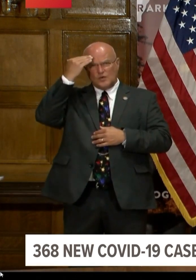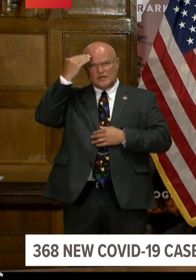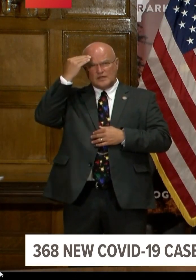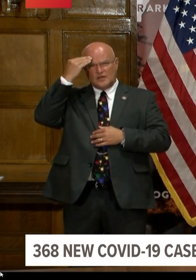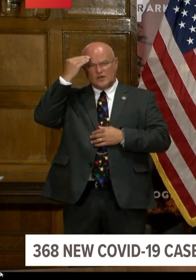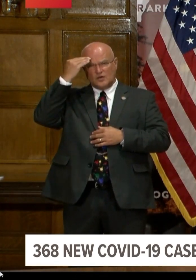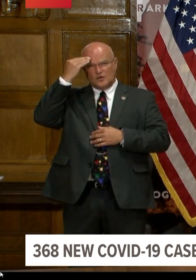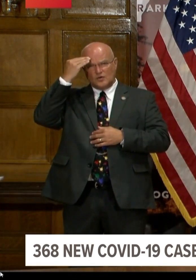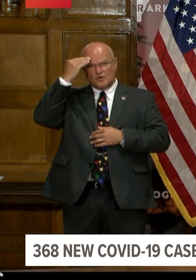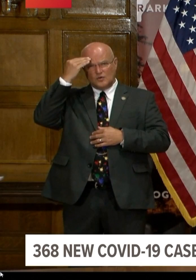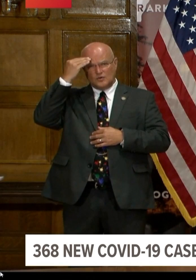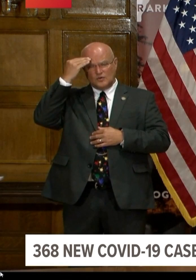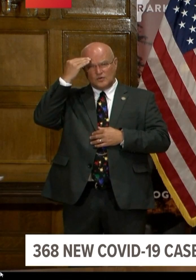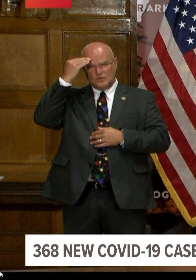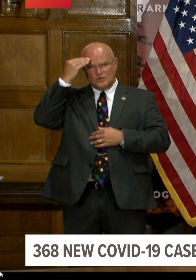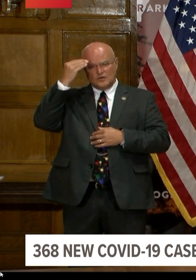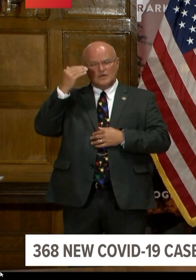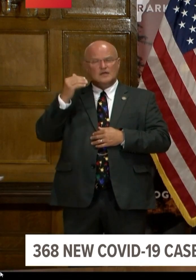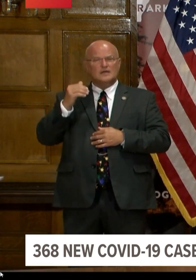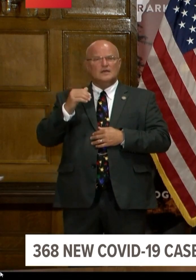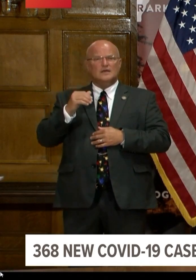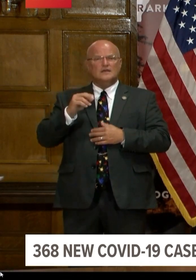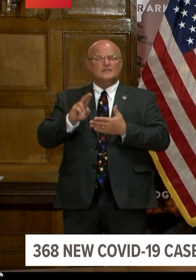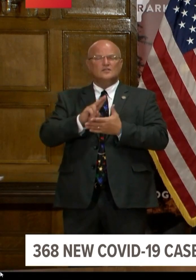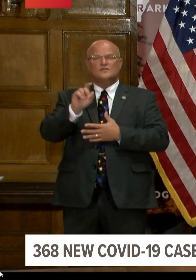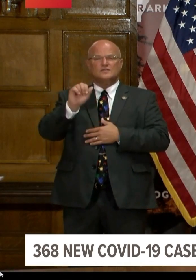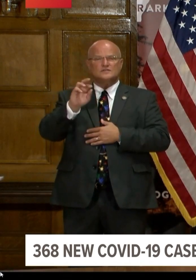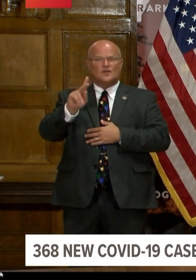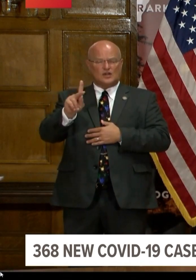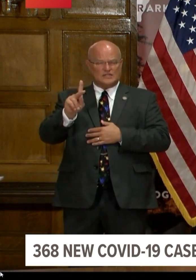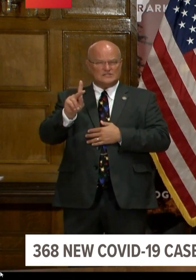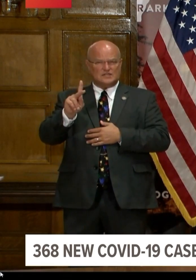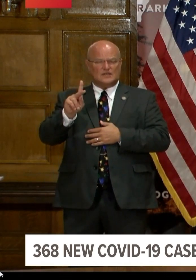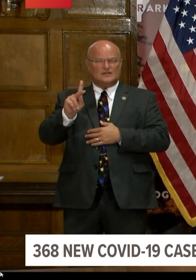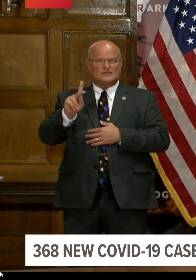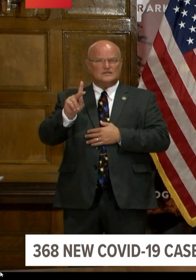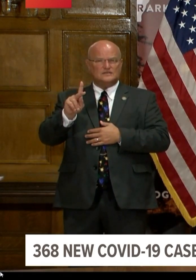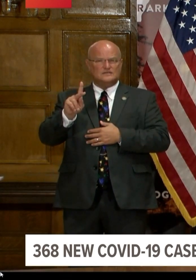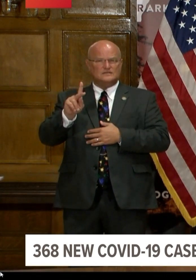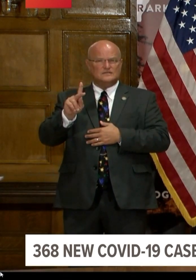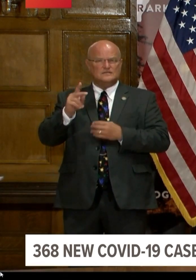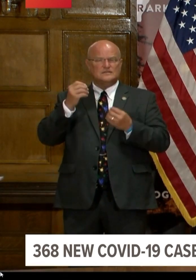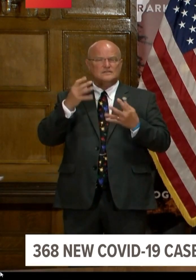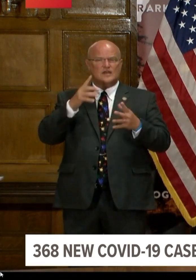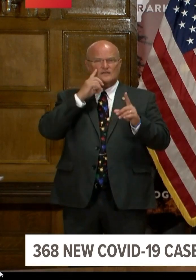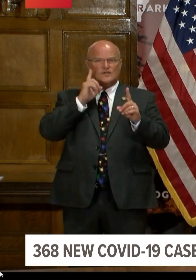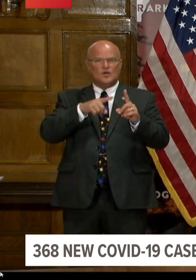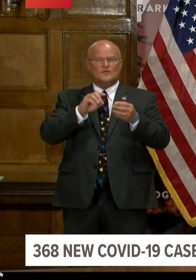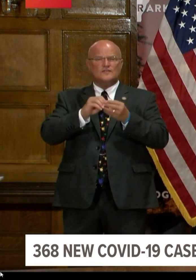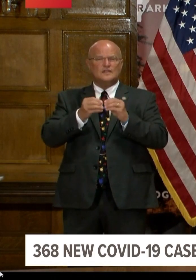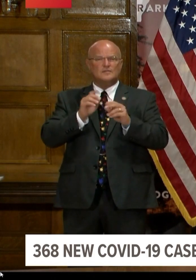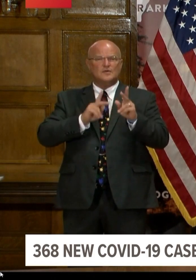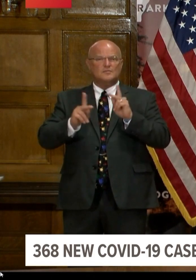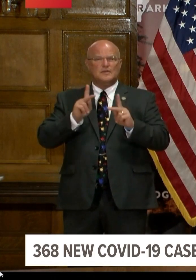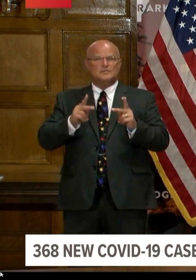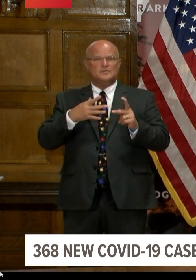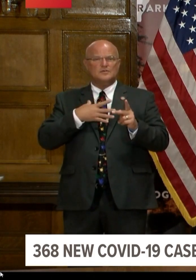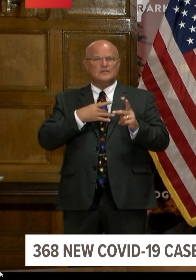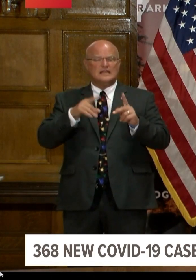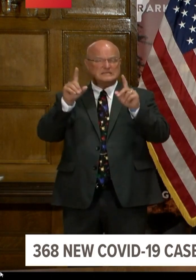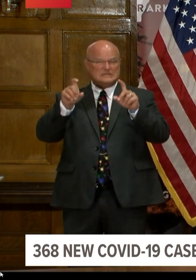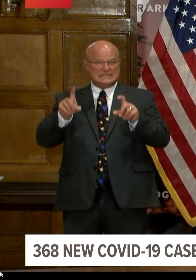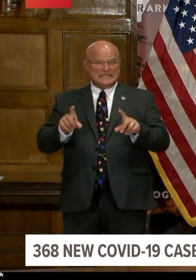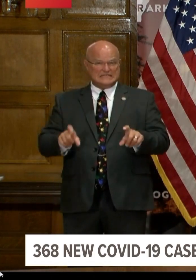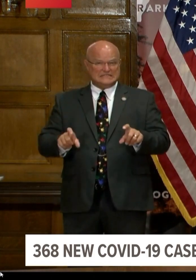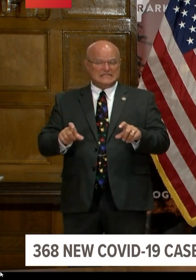doing mass testing tomorrow through Thursday at the University of Arkansas, and we just wanted to know if you have a goal for the number of people you'd like to see